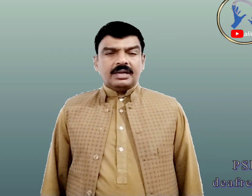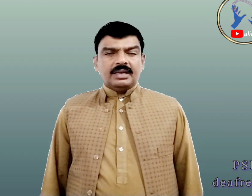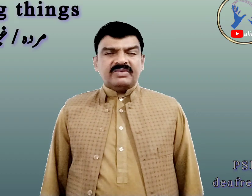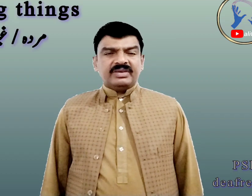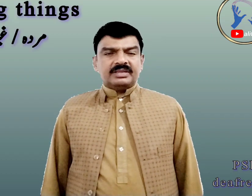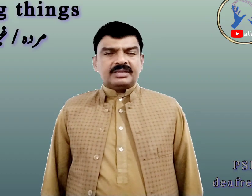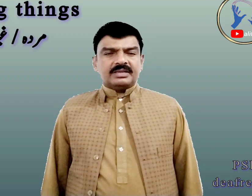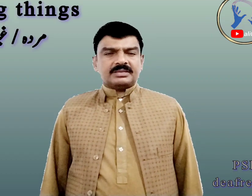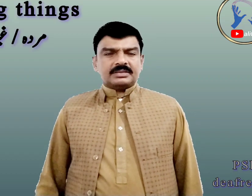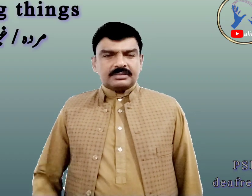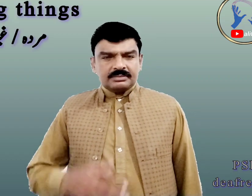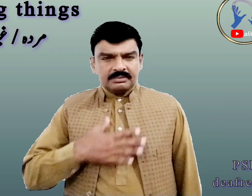non living things,